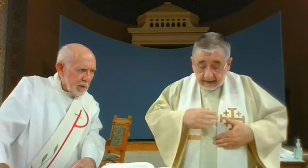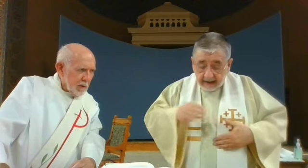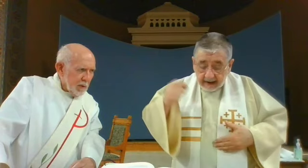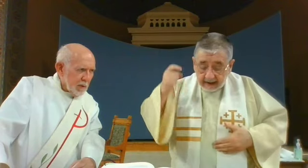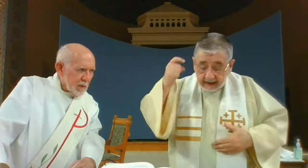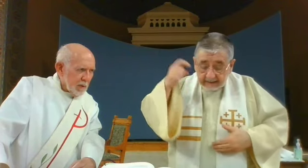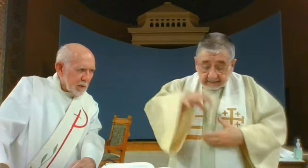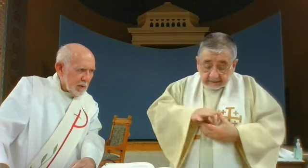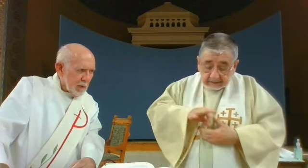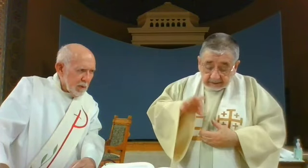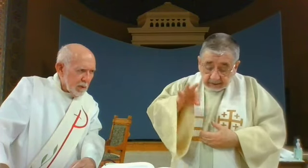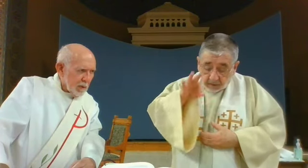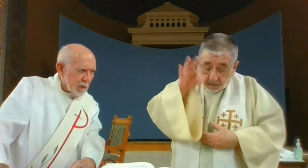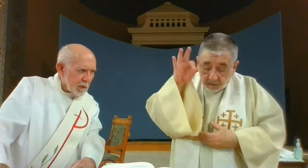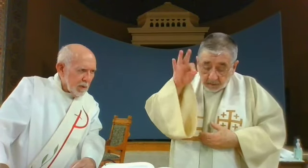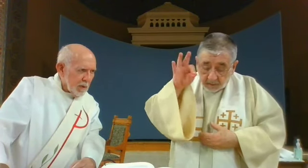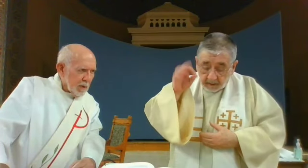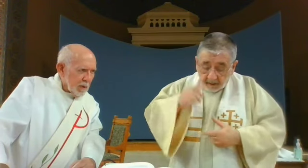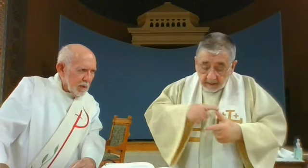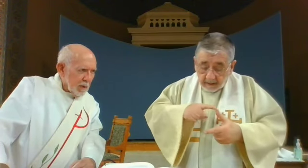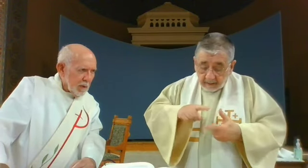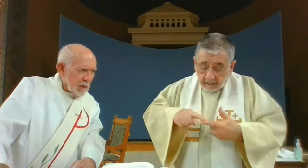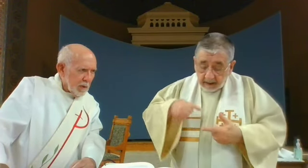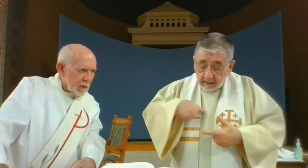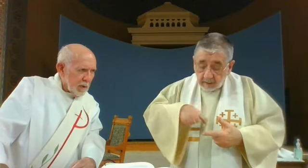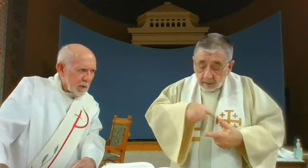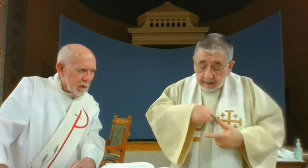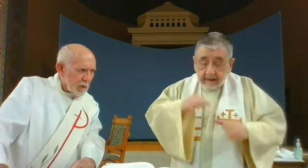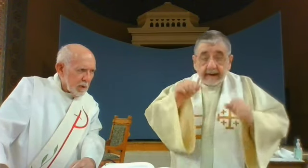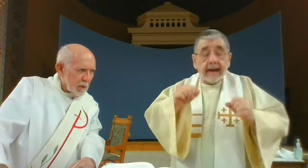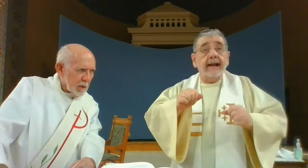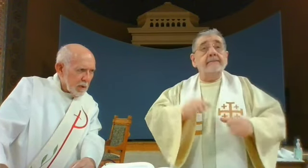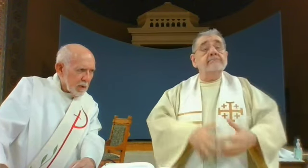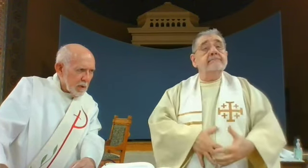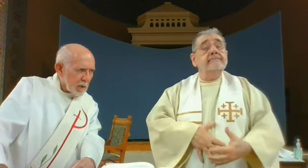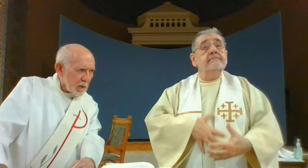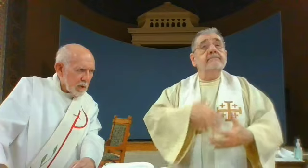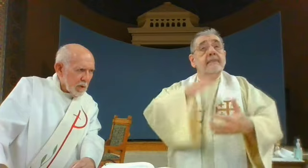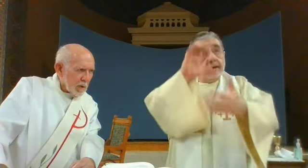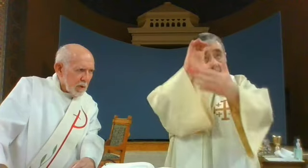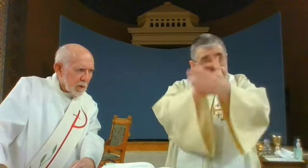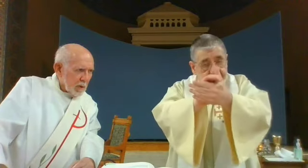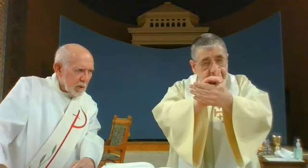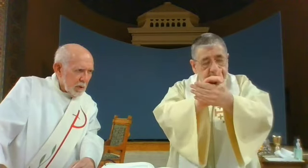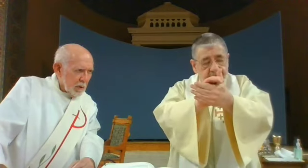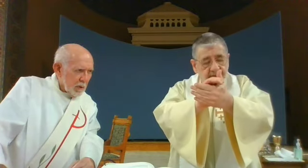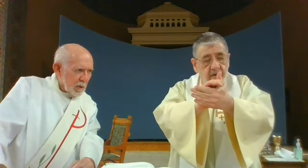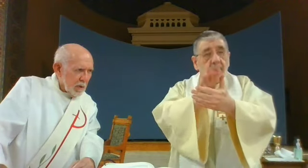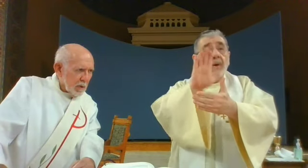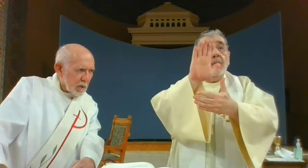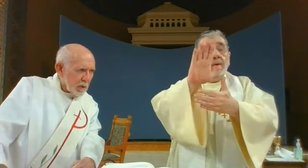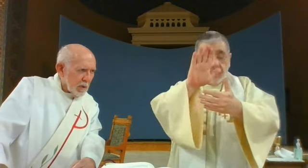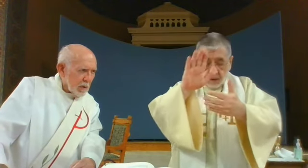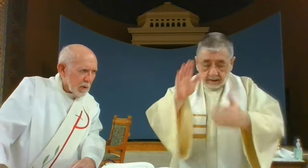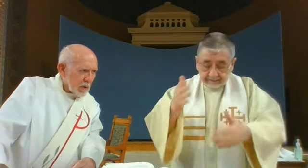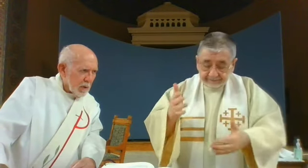bring us health of body and soul as we confess your eternal